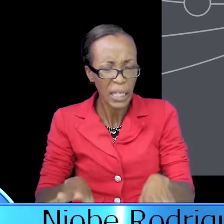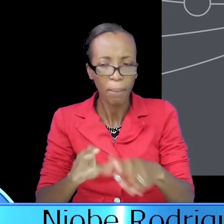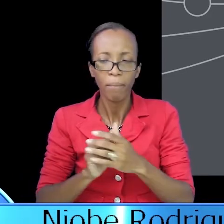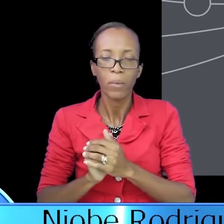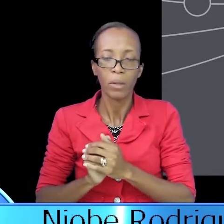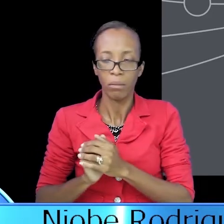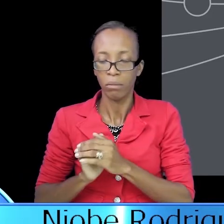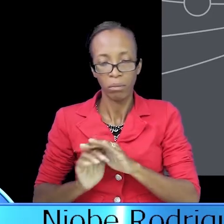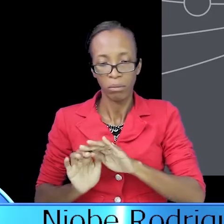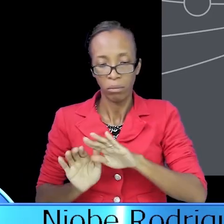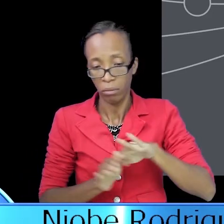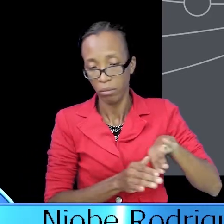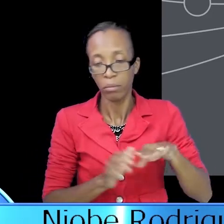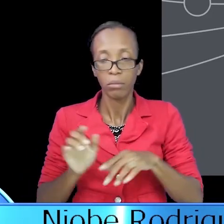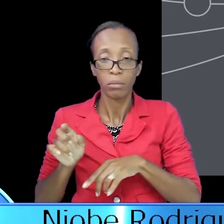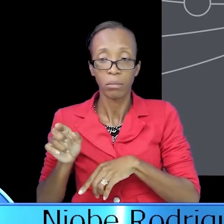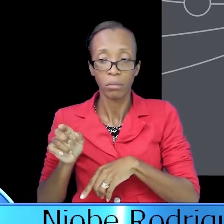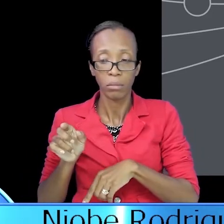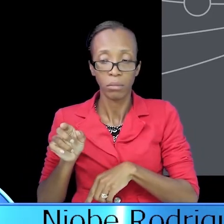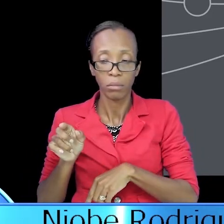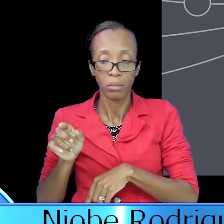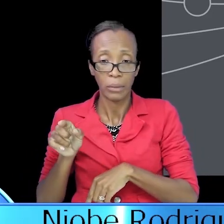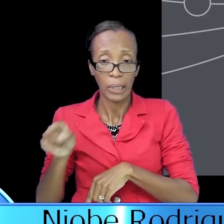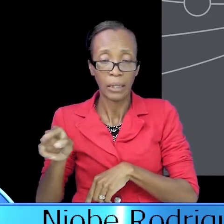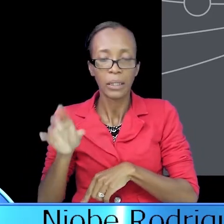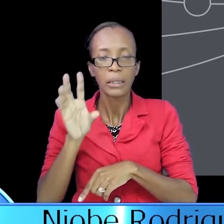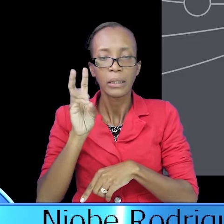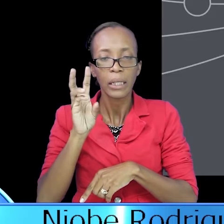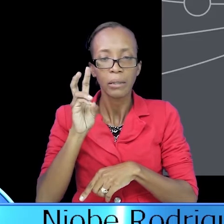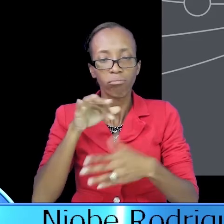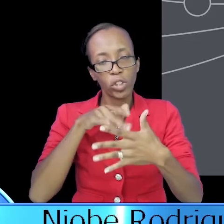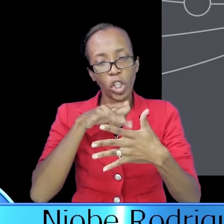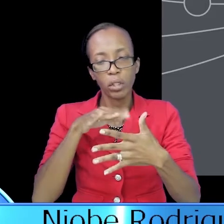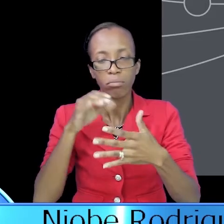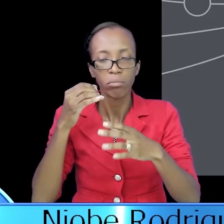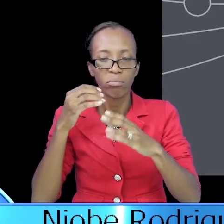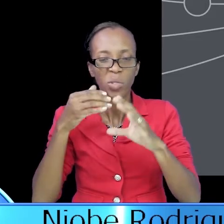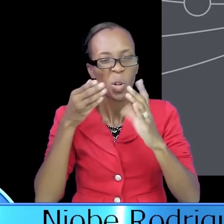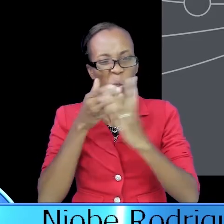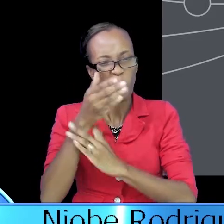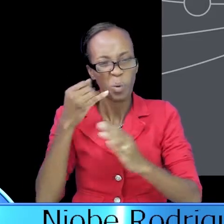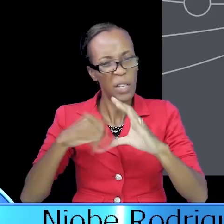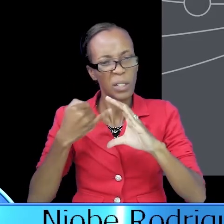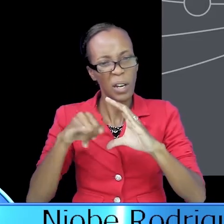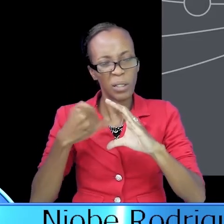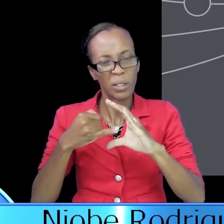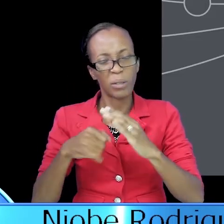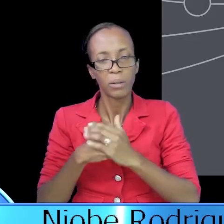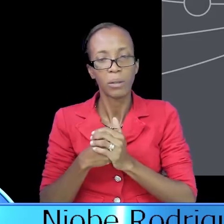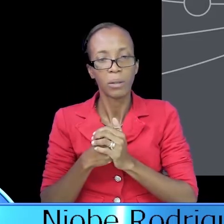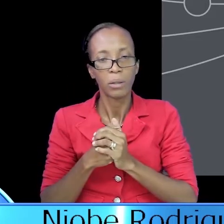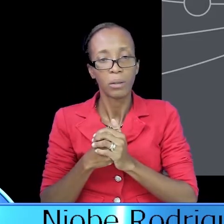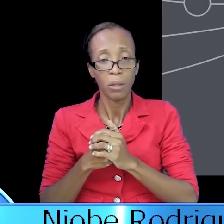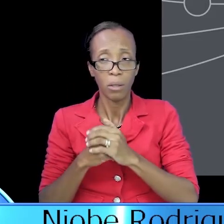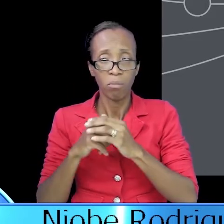or exam that you go through, or it's what you get material and you study and you write an exam, or how do you do? How it is done?